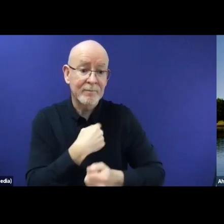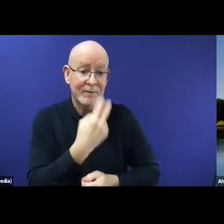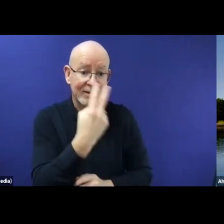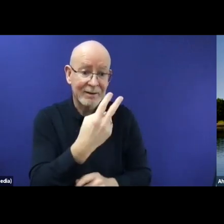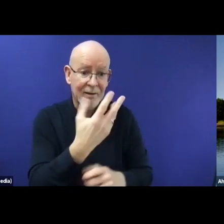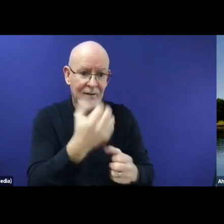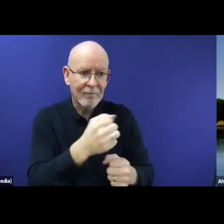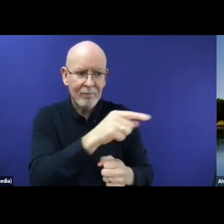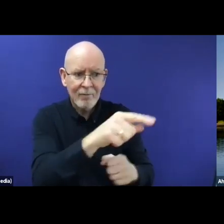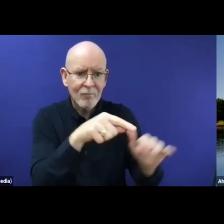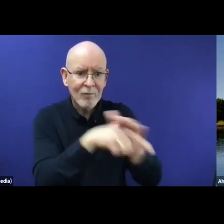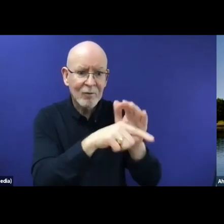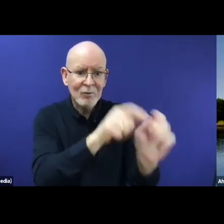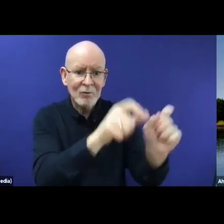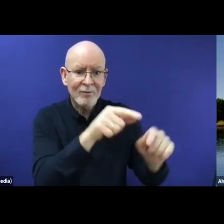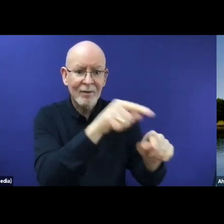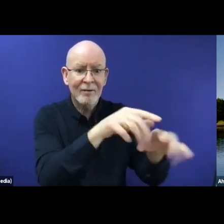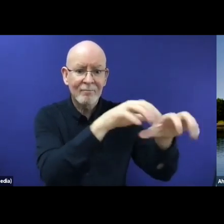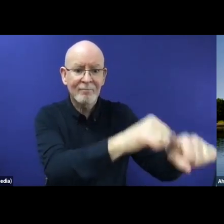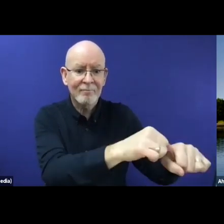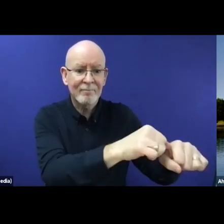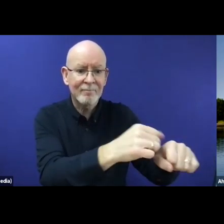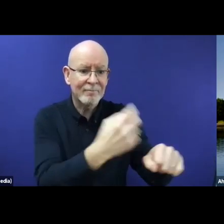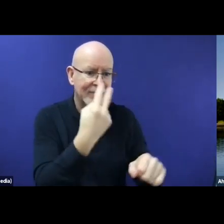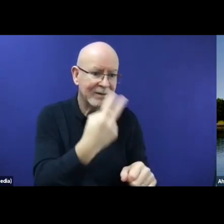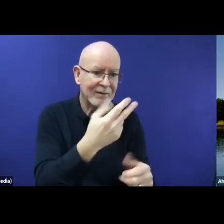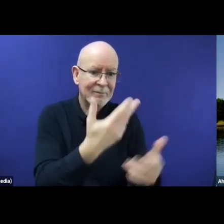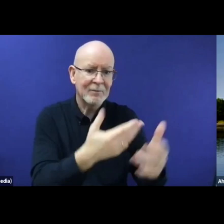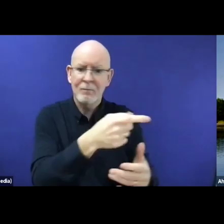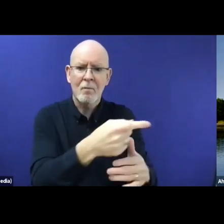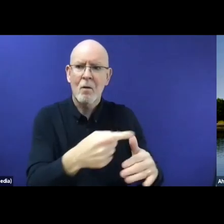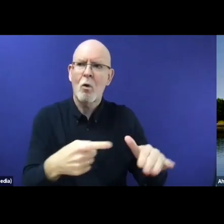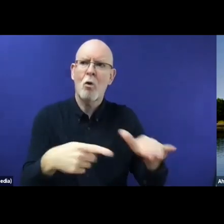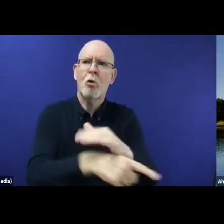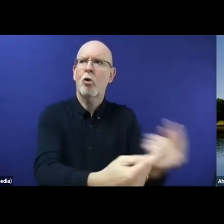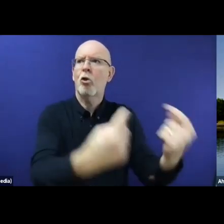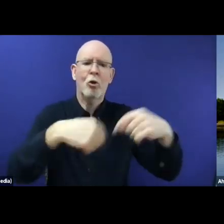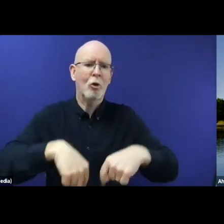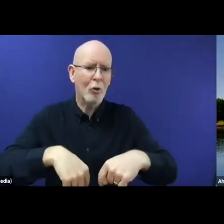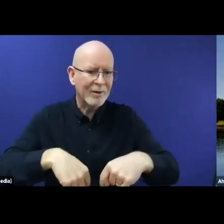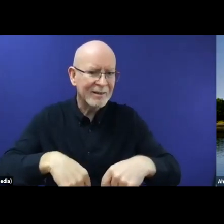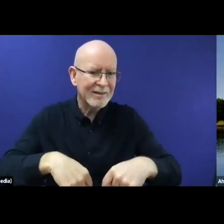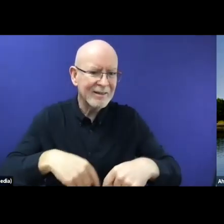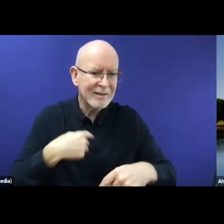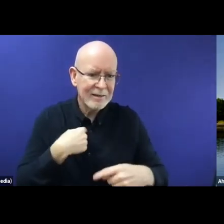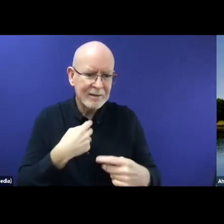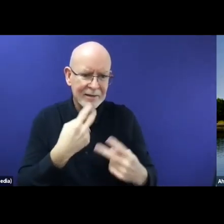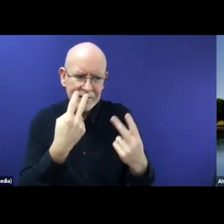advocacy tools, I have provided country-relevant information to assist authorities in processing refugee claims,